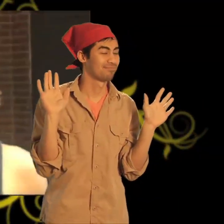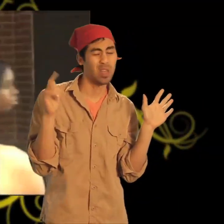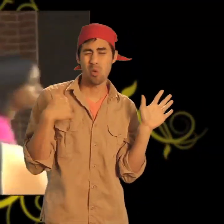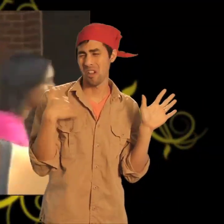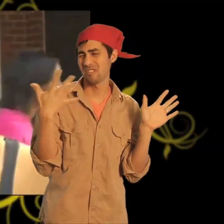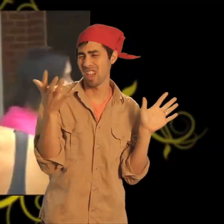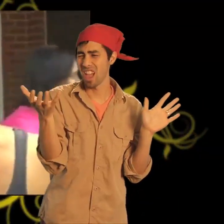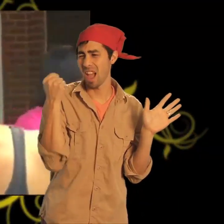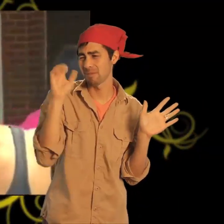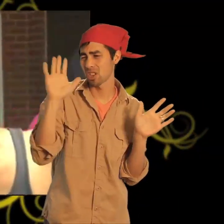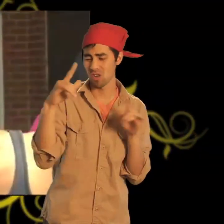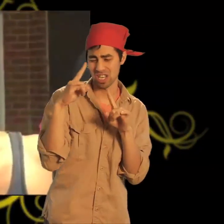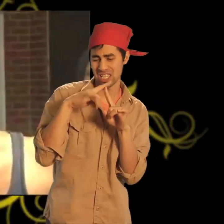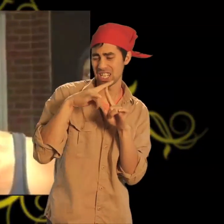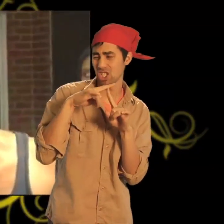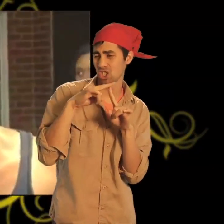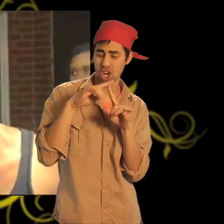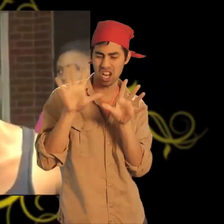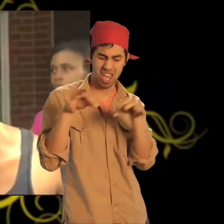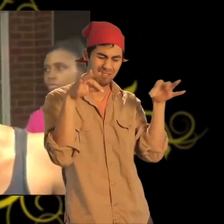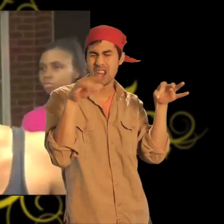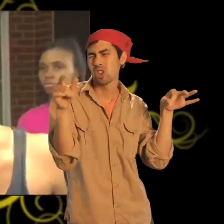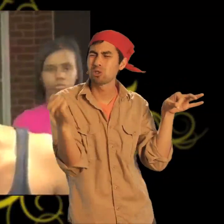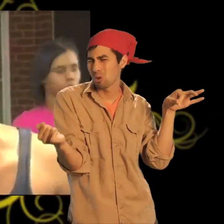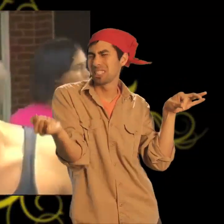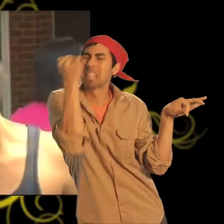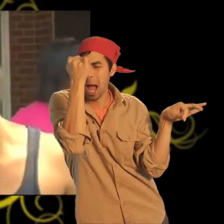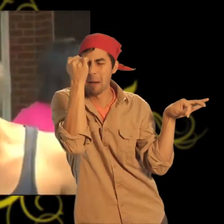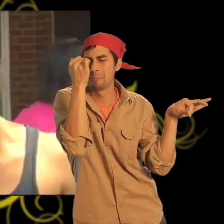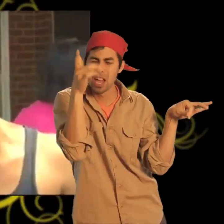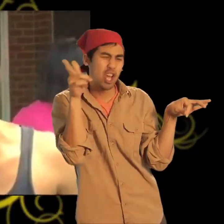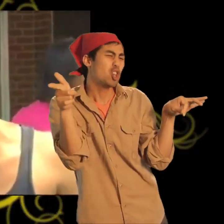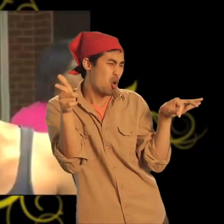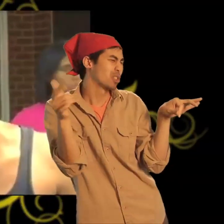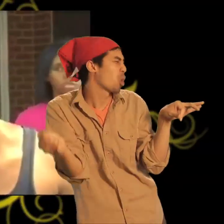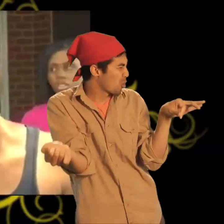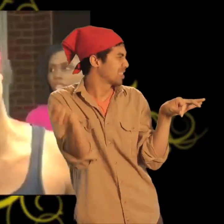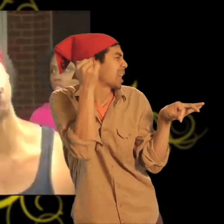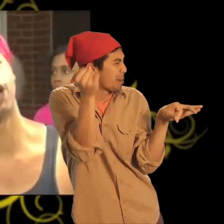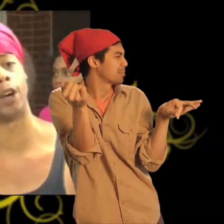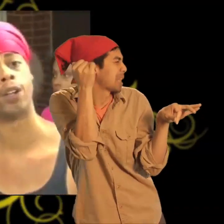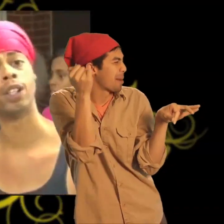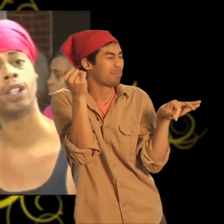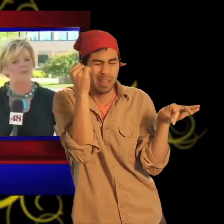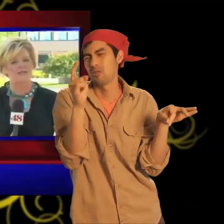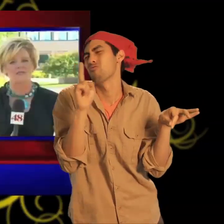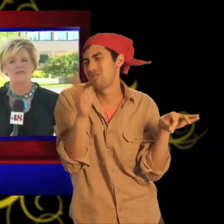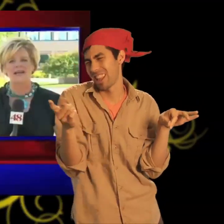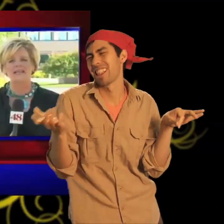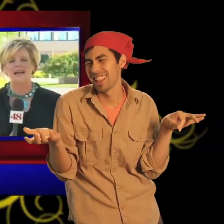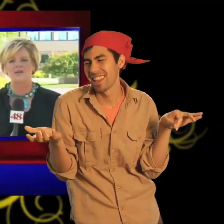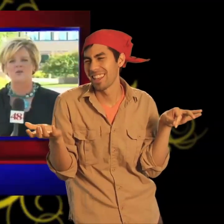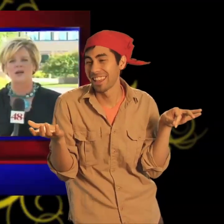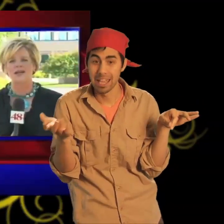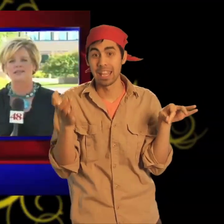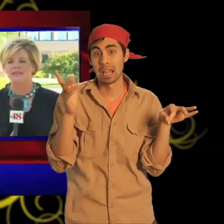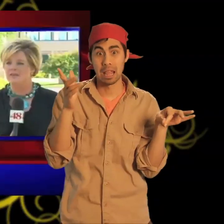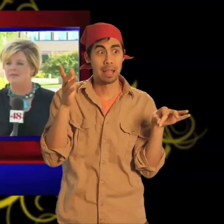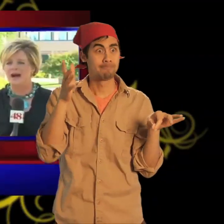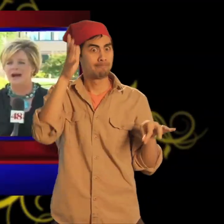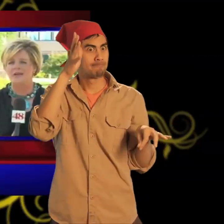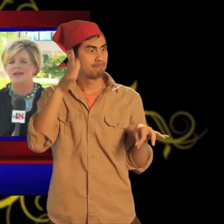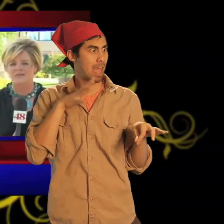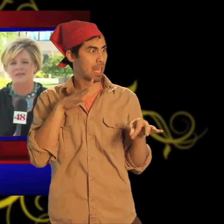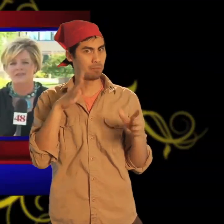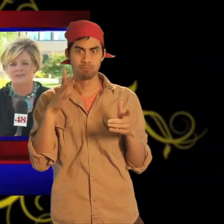Homeboy, home, home, homeboy. We got your t-shirts and the left fingerprints, and all you are so dumb. You are really dumb, for real. The man got away,